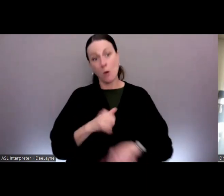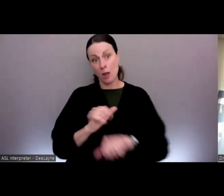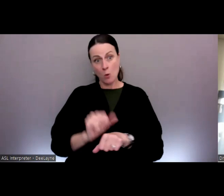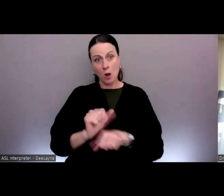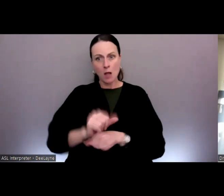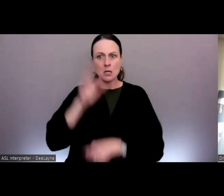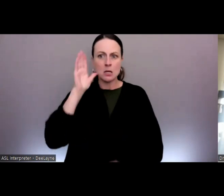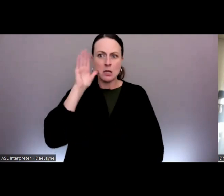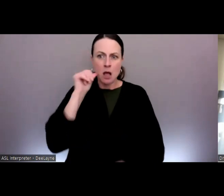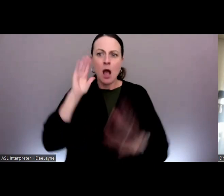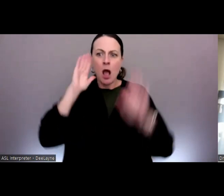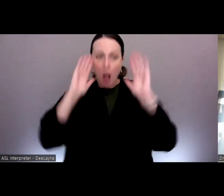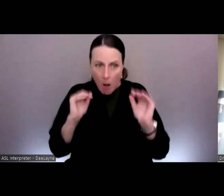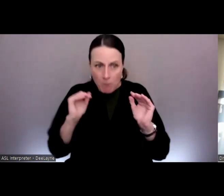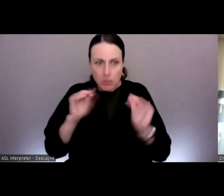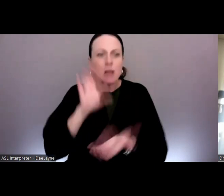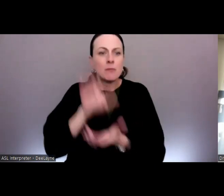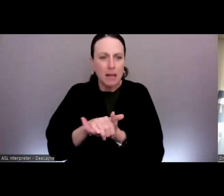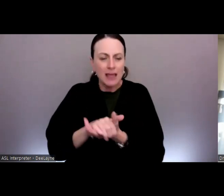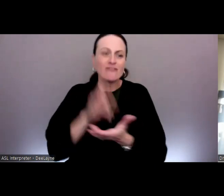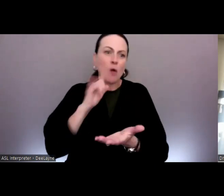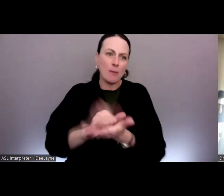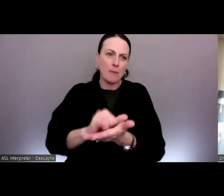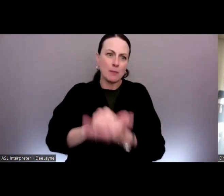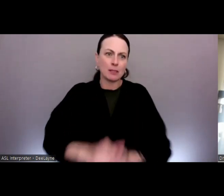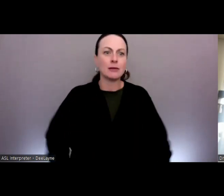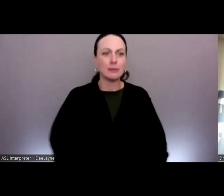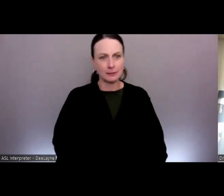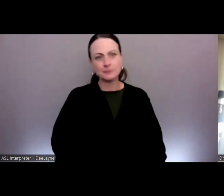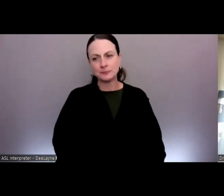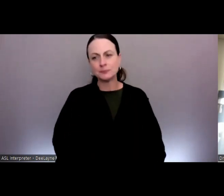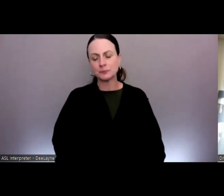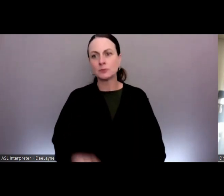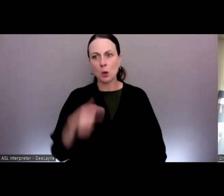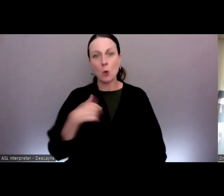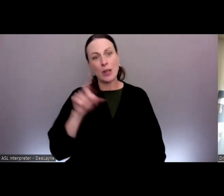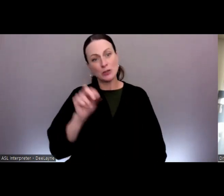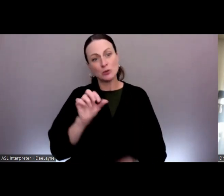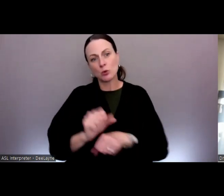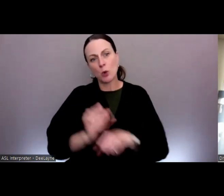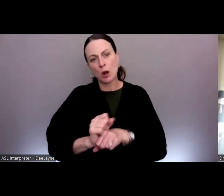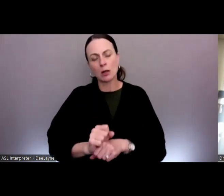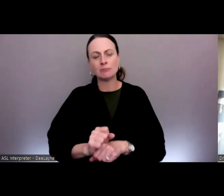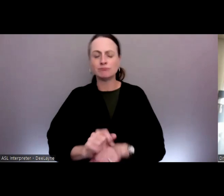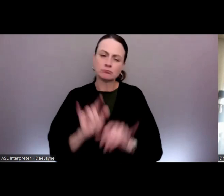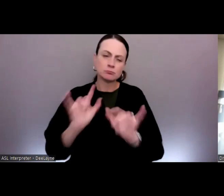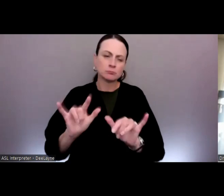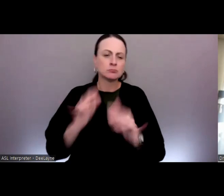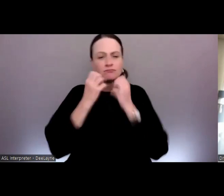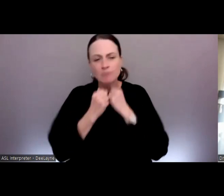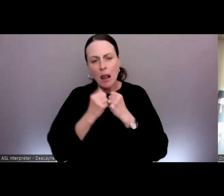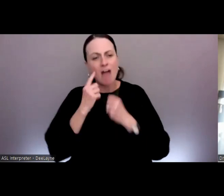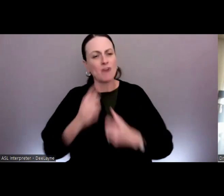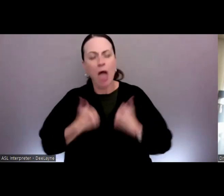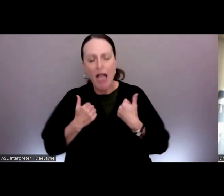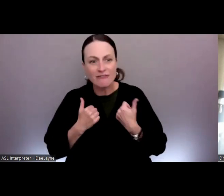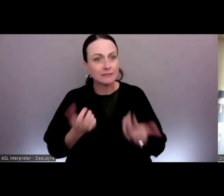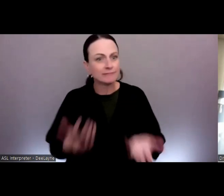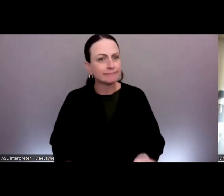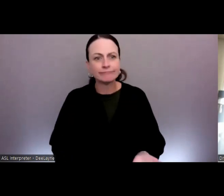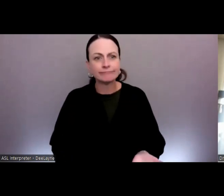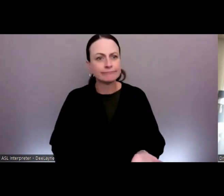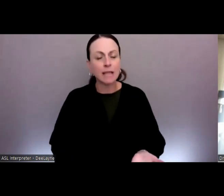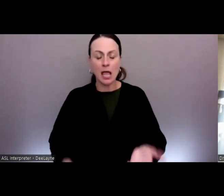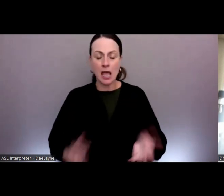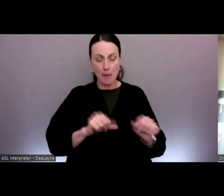hope for and belief in the impossible. We do the work out of a love for life and for the possibilities that we have